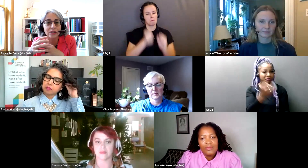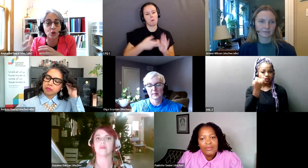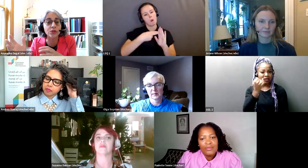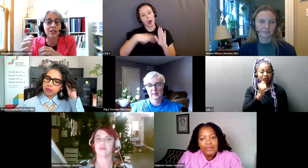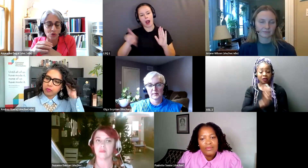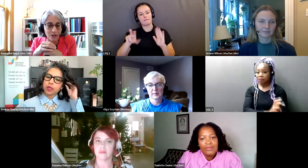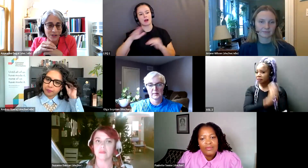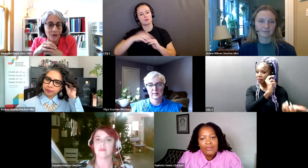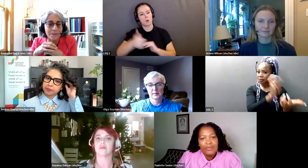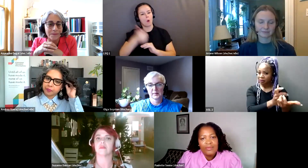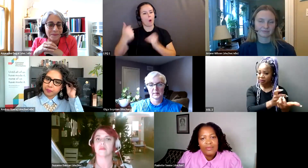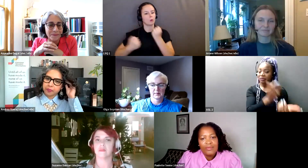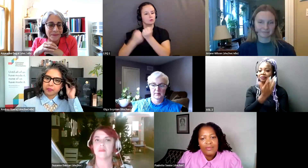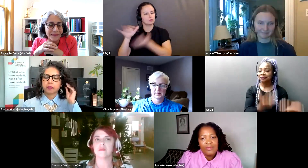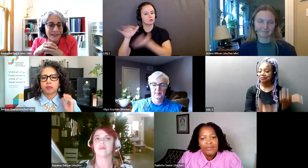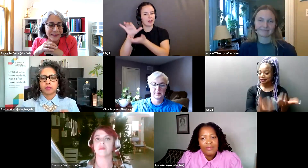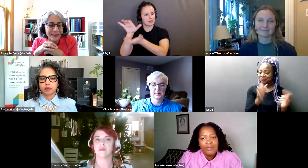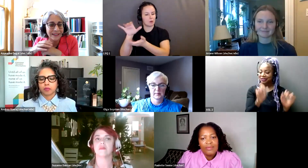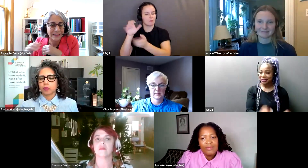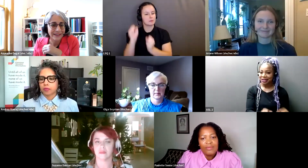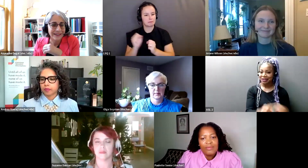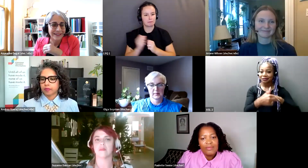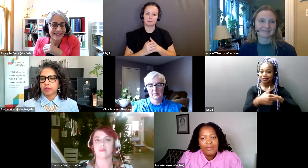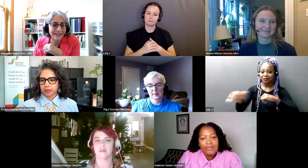à d'autres subventions.